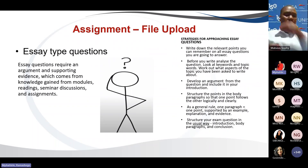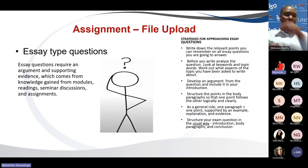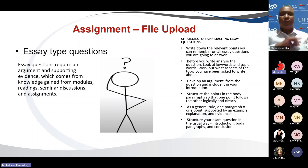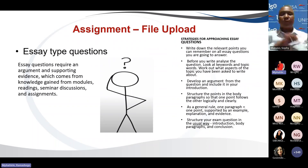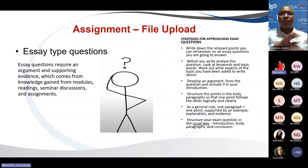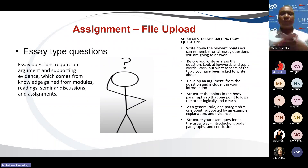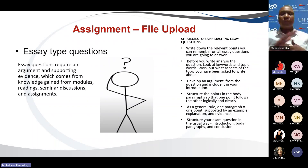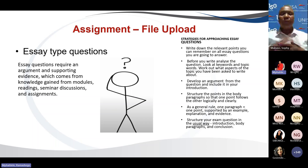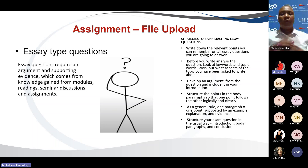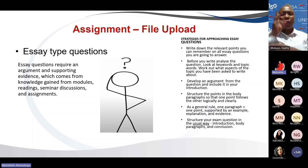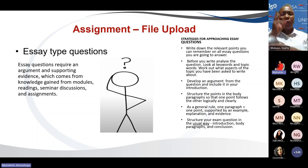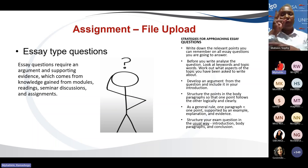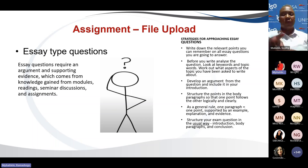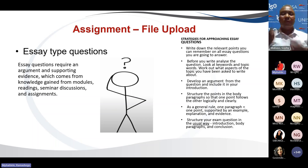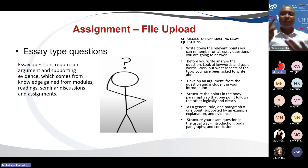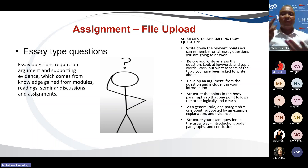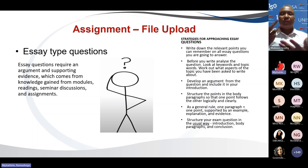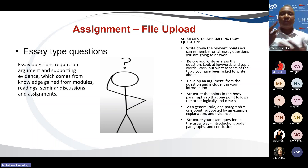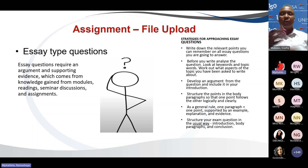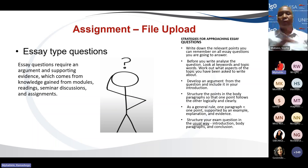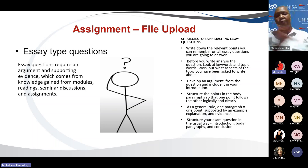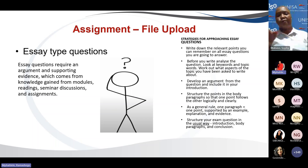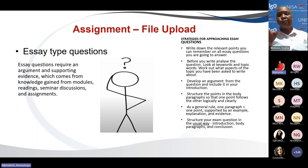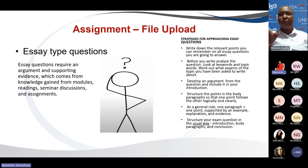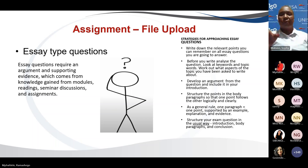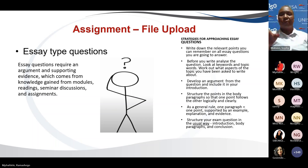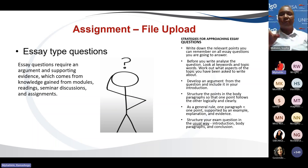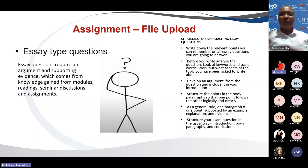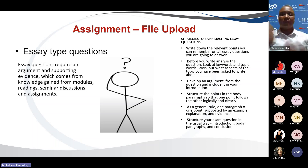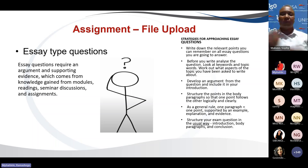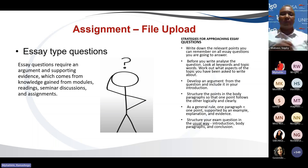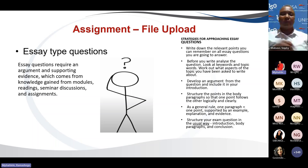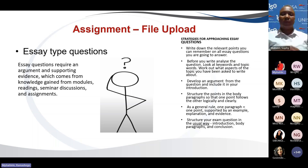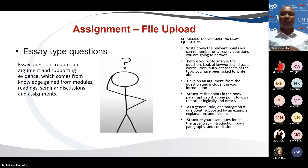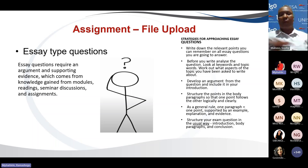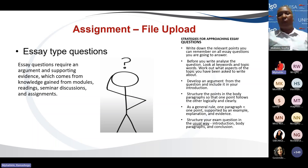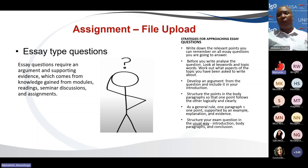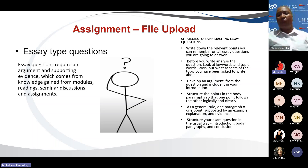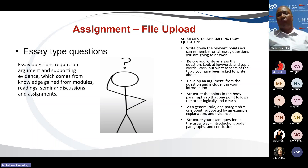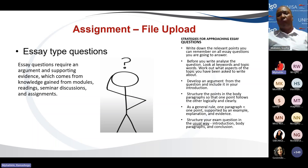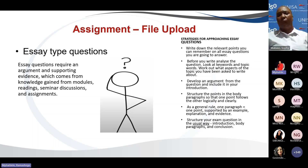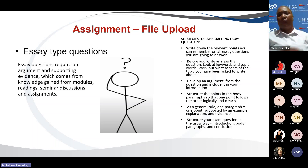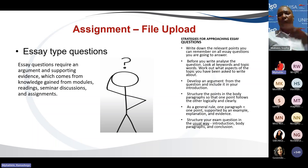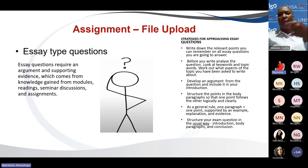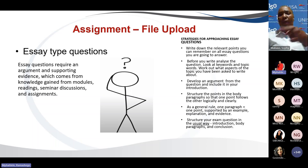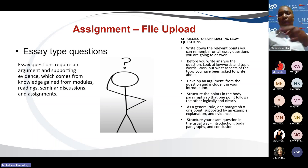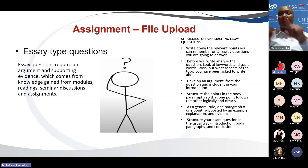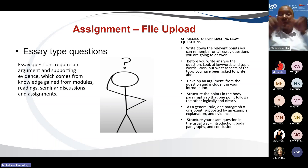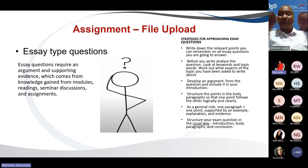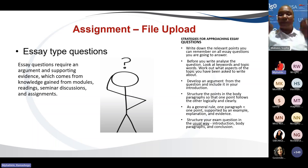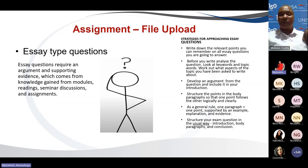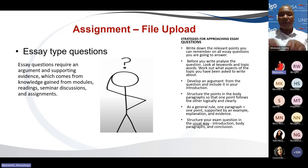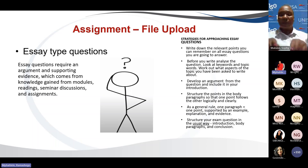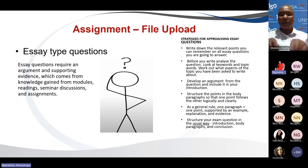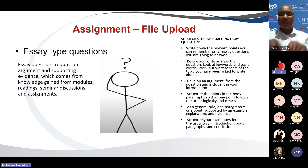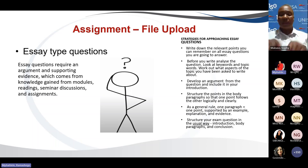you will be deviating from the screen that maybe you